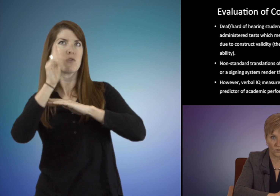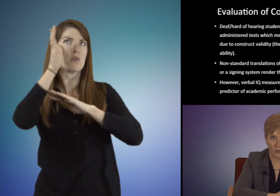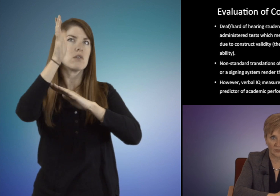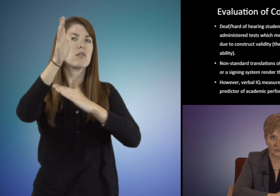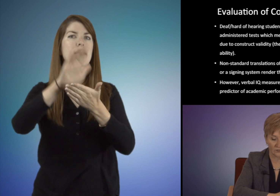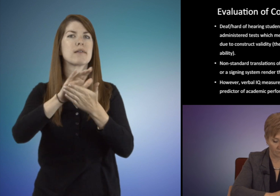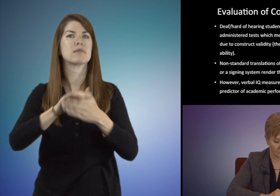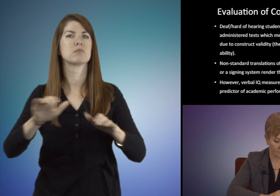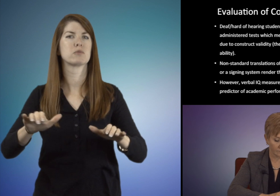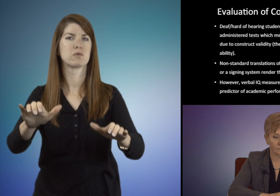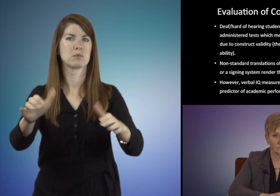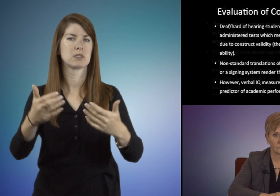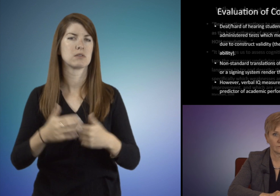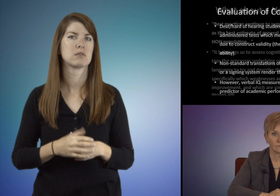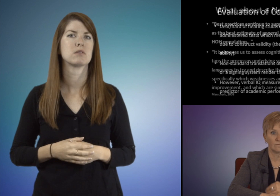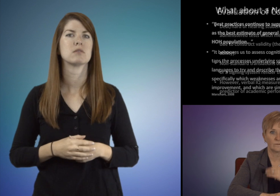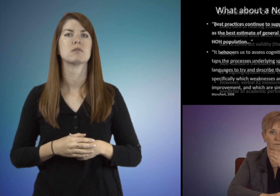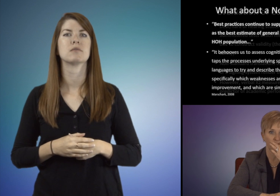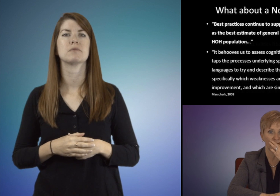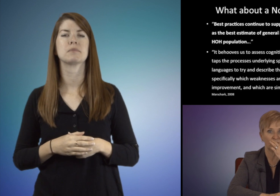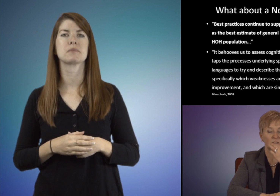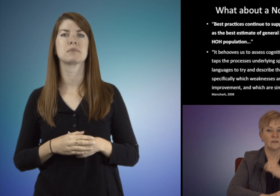academic performance.